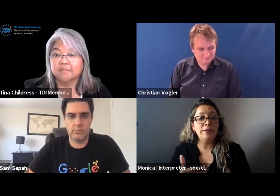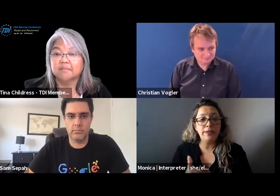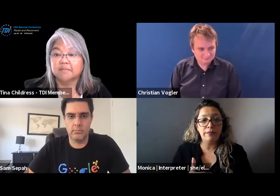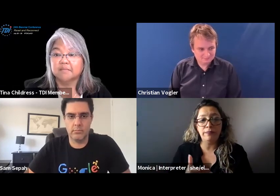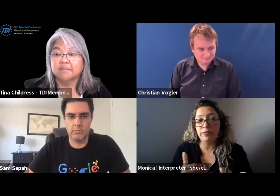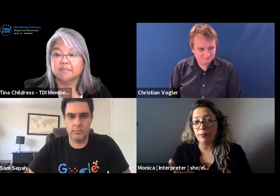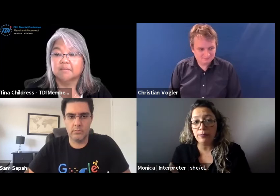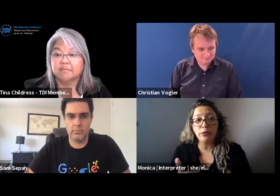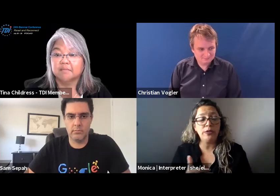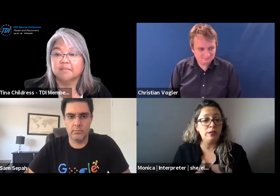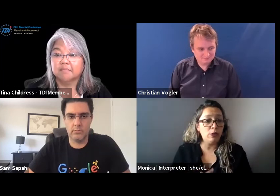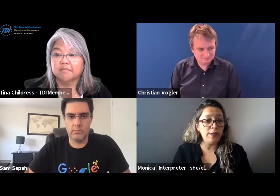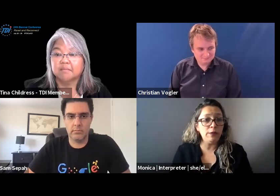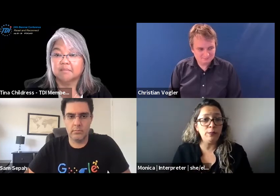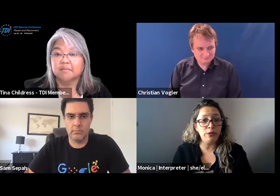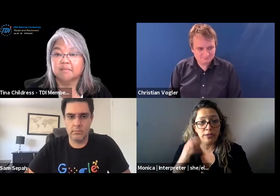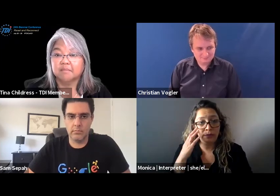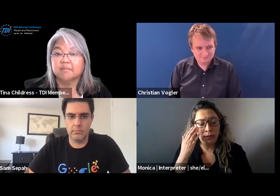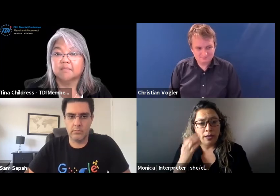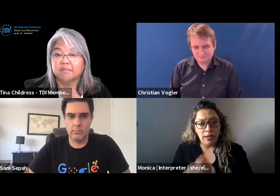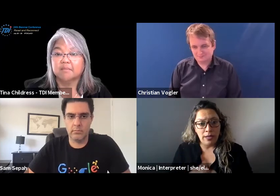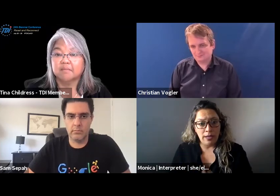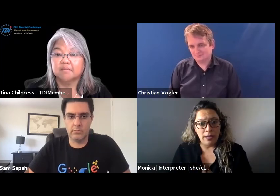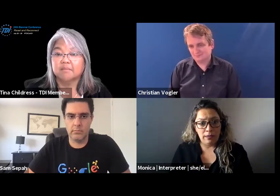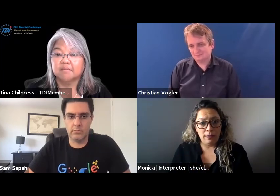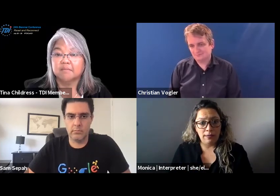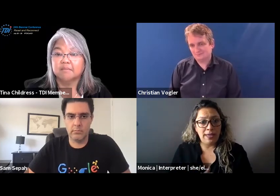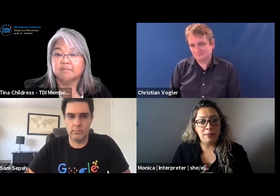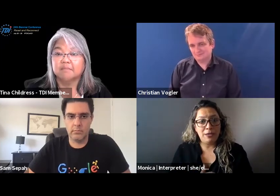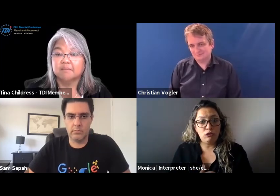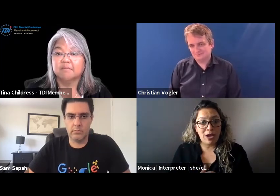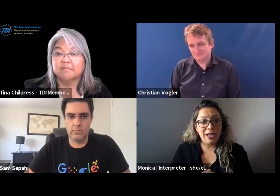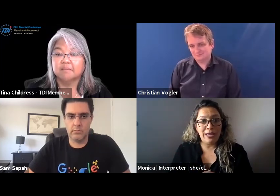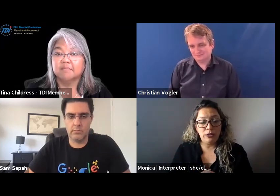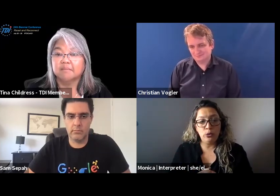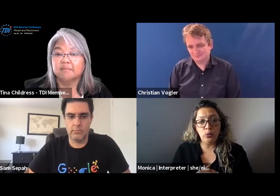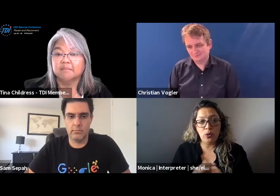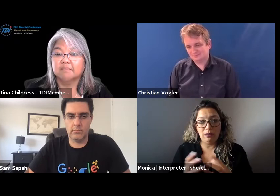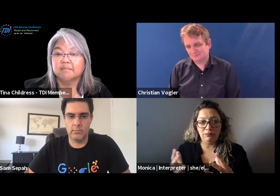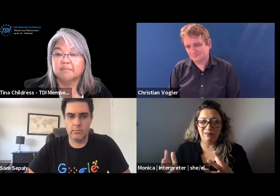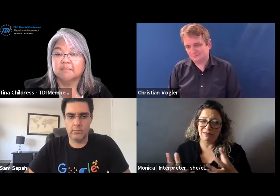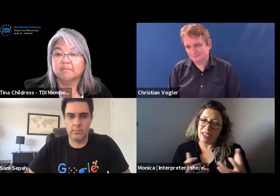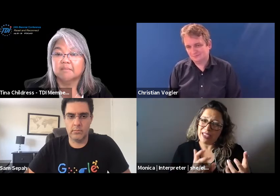a deaf-blind person, a hard of hearing person, they may try to make that